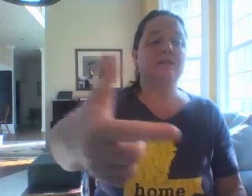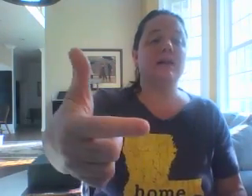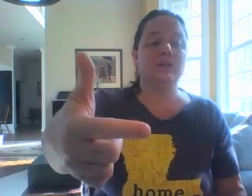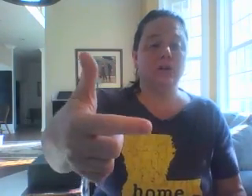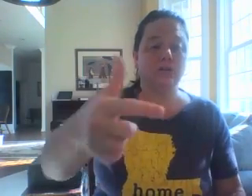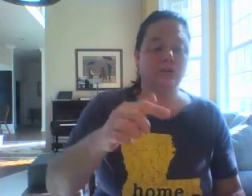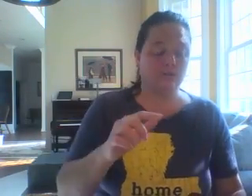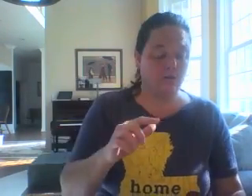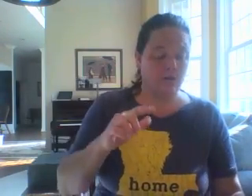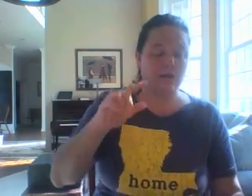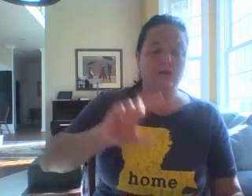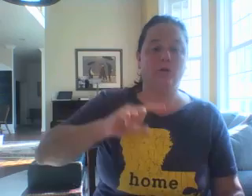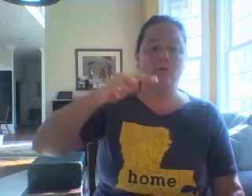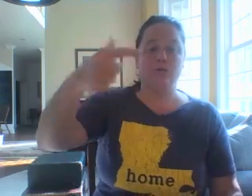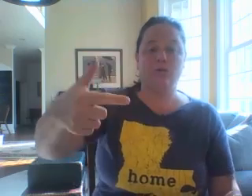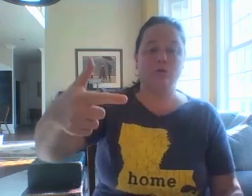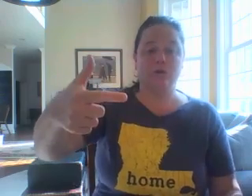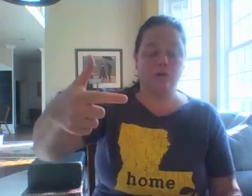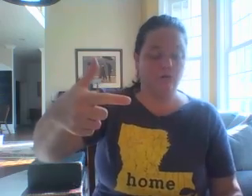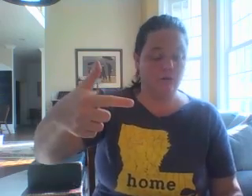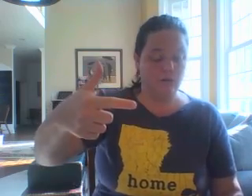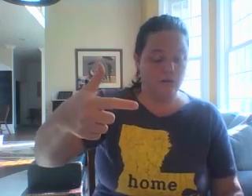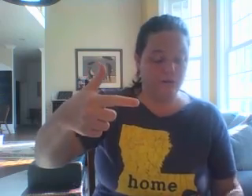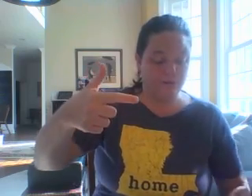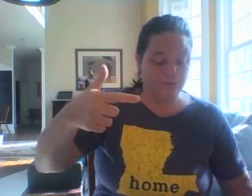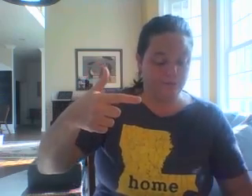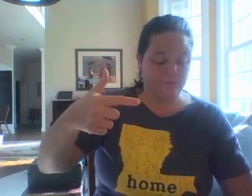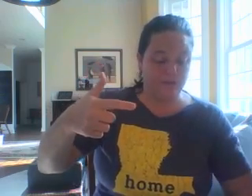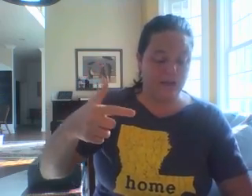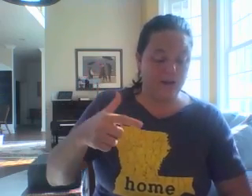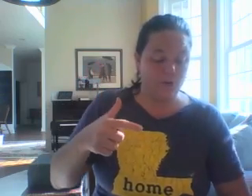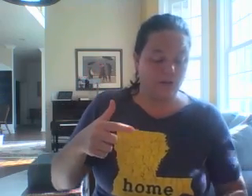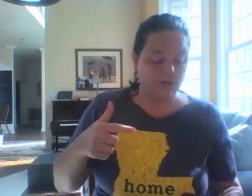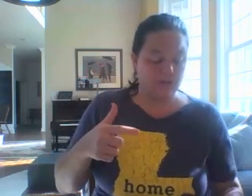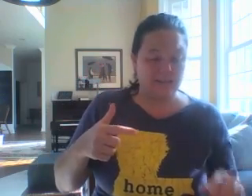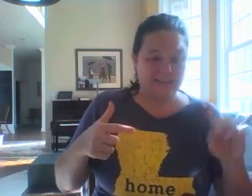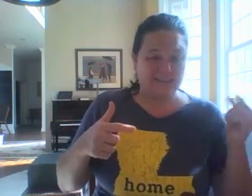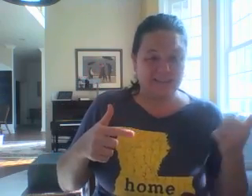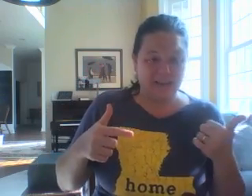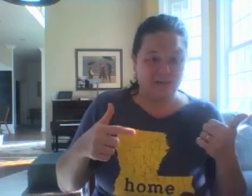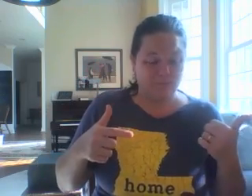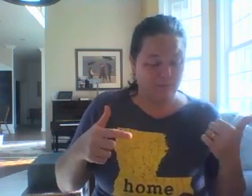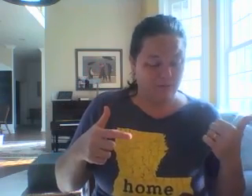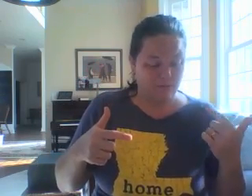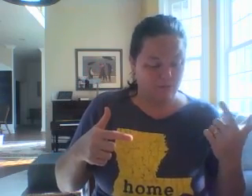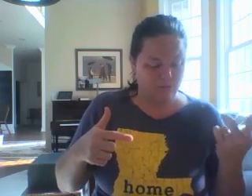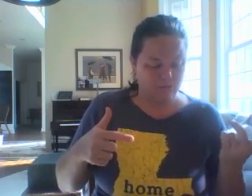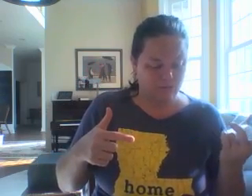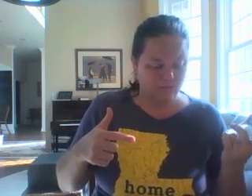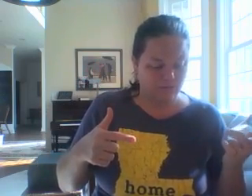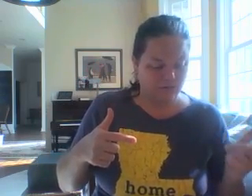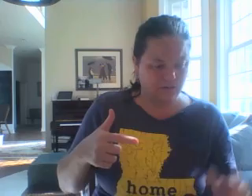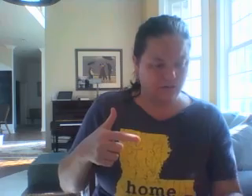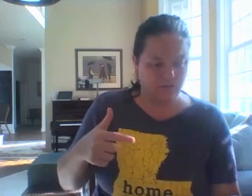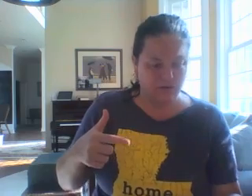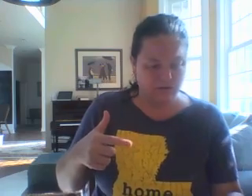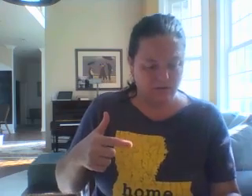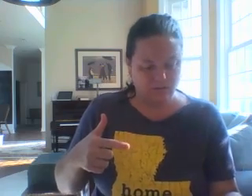take turns. Okay, so your turn. I know it looks just like step or something else that was in one